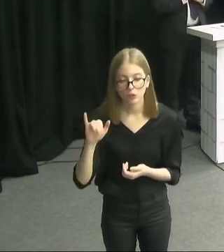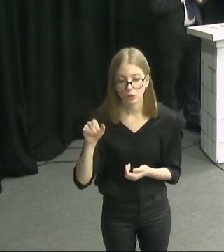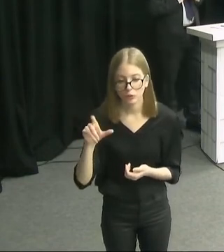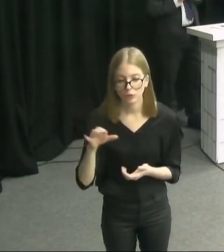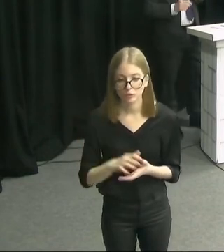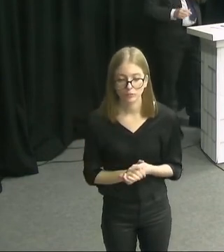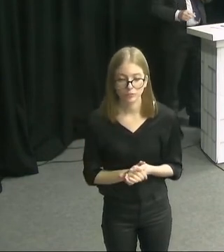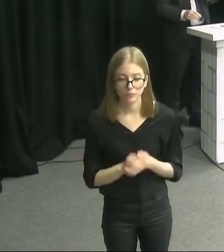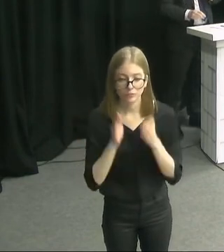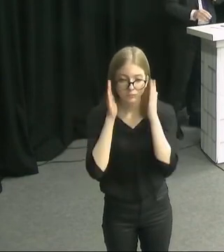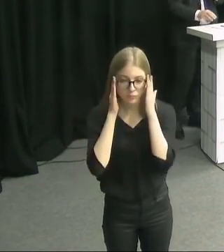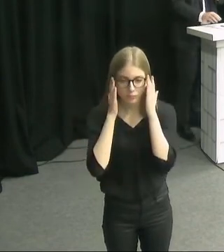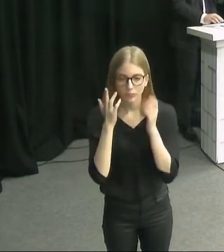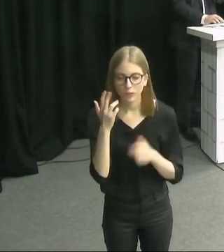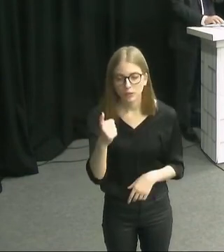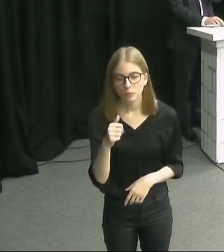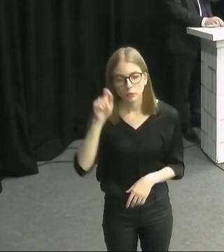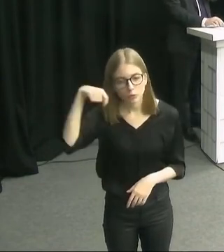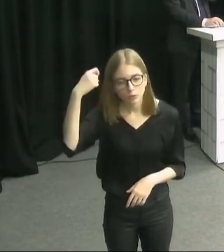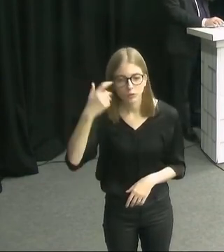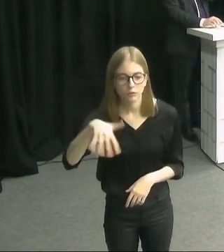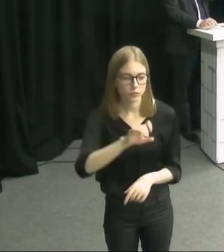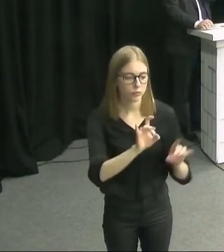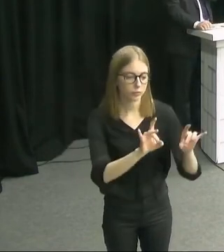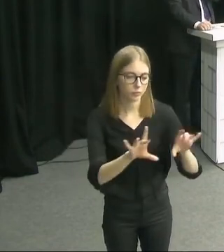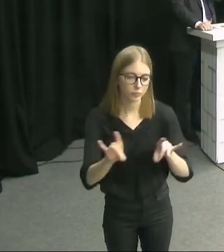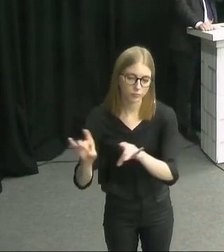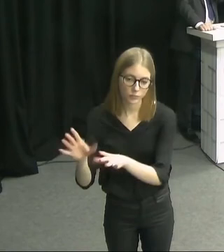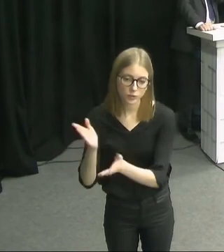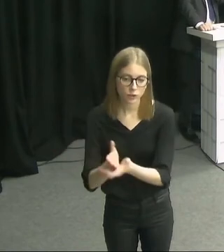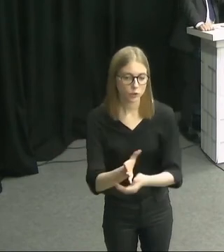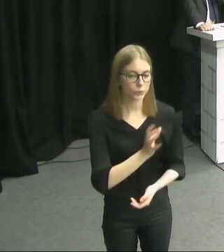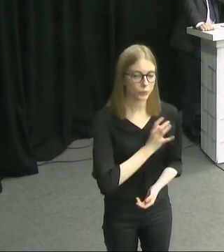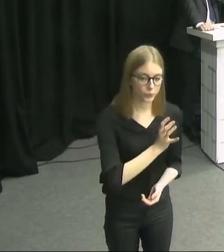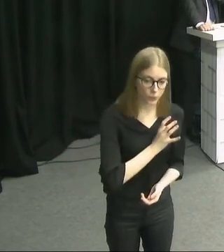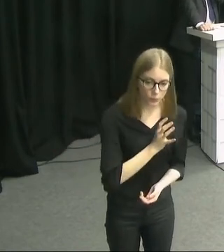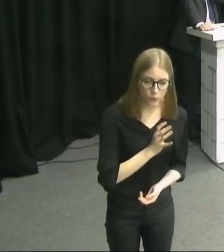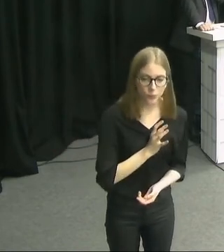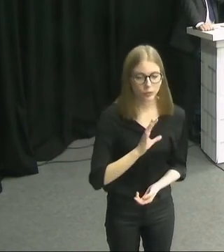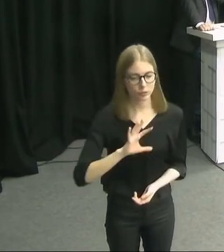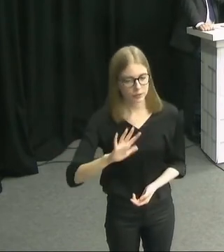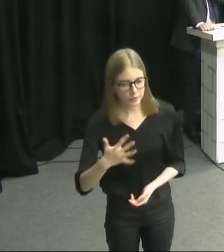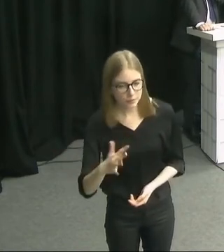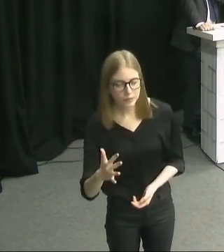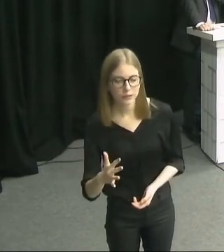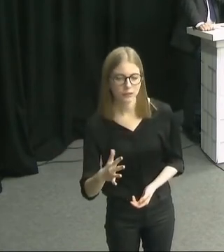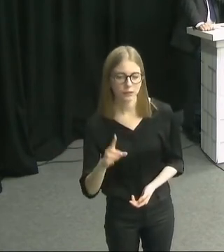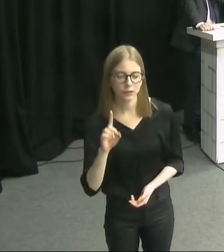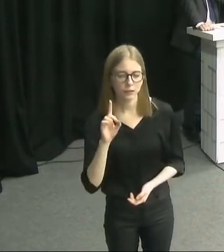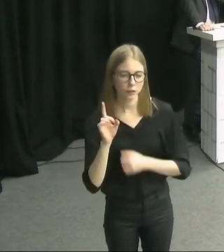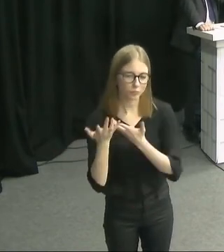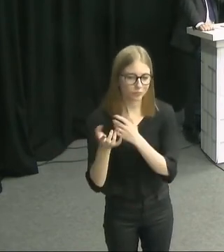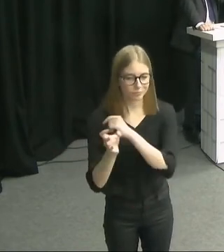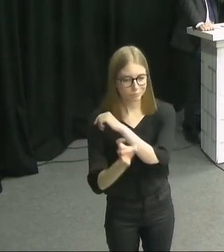studies for everyone according to their abilities. Professor Juras, well, every student is different. There are